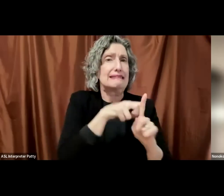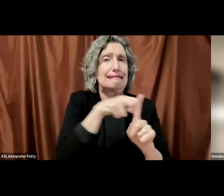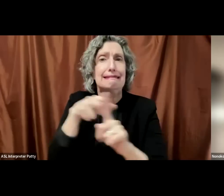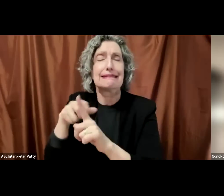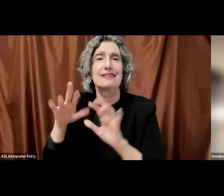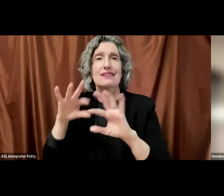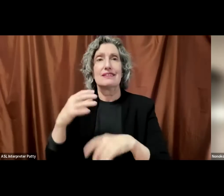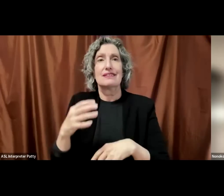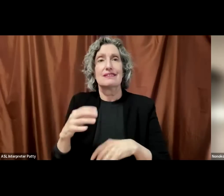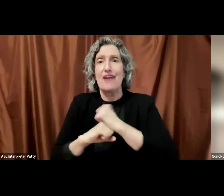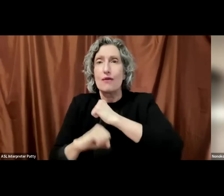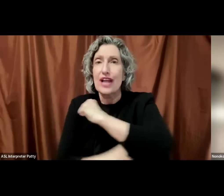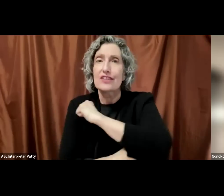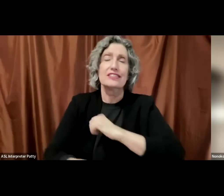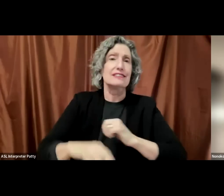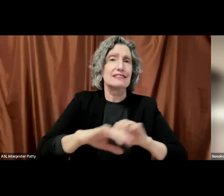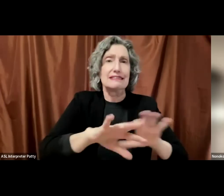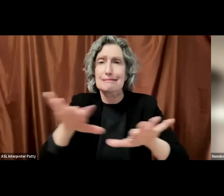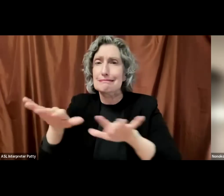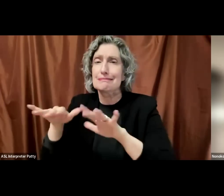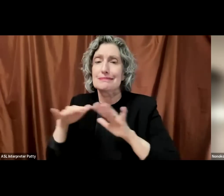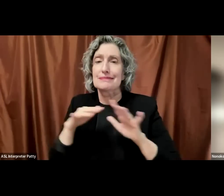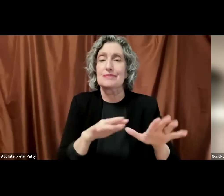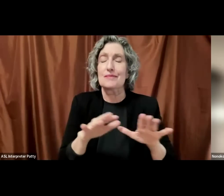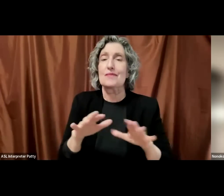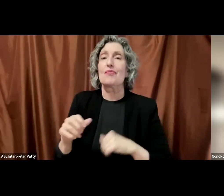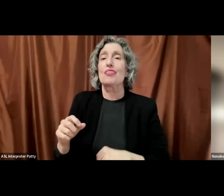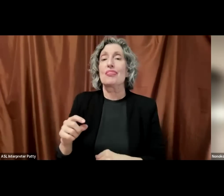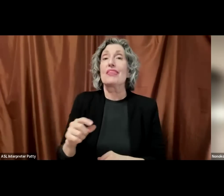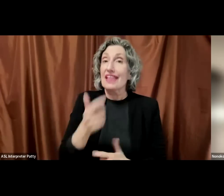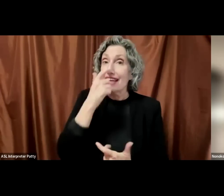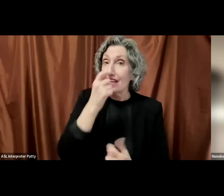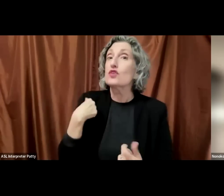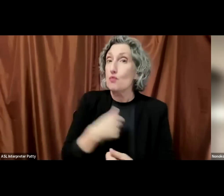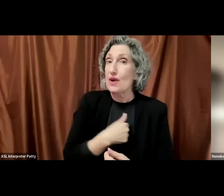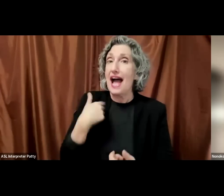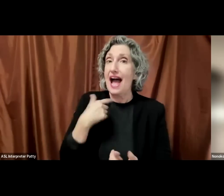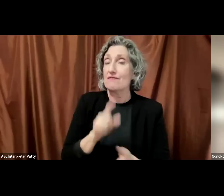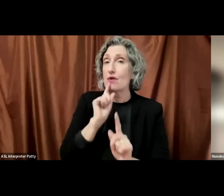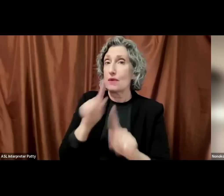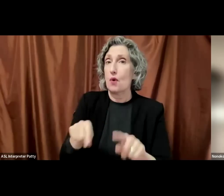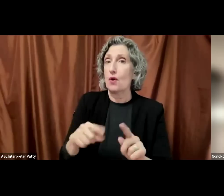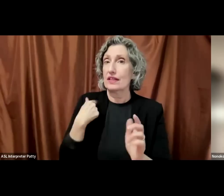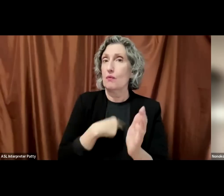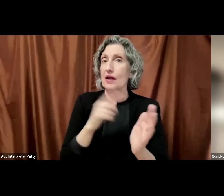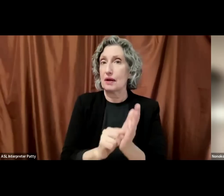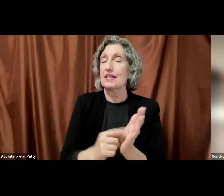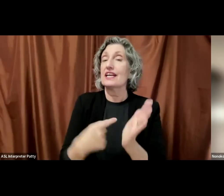ago, MCN worked with the Nonprofit Quarterly to create an illustrated nonprofit economy report, which shows that federal funding accounts